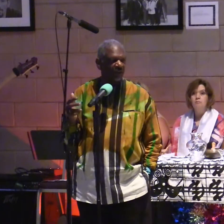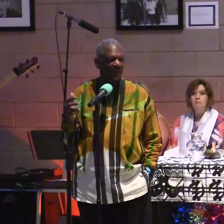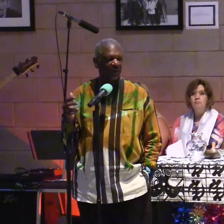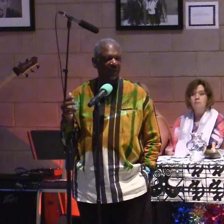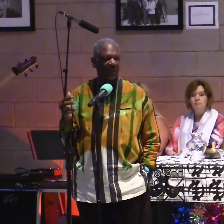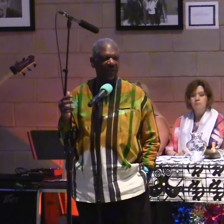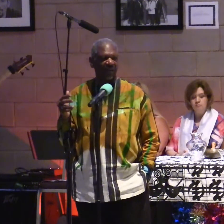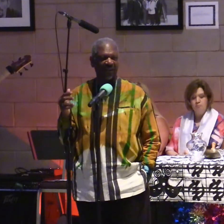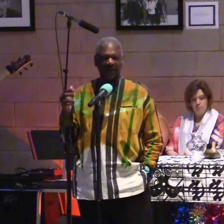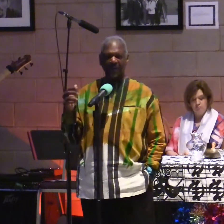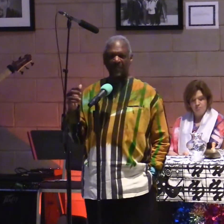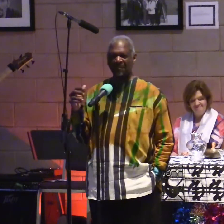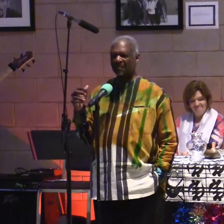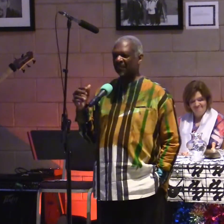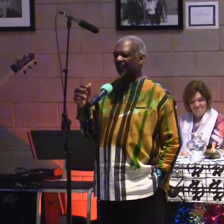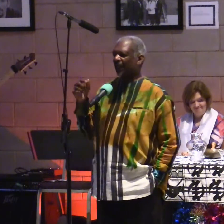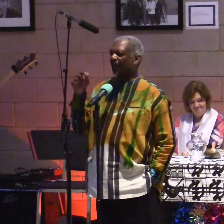here. Huh?